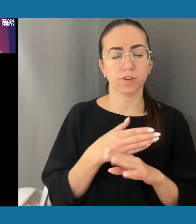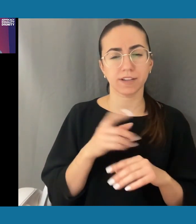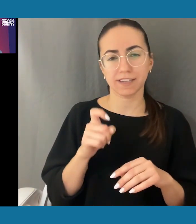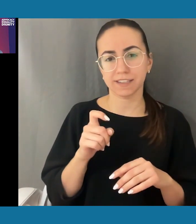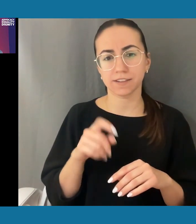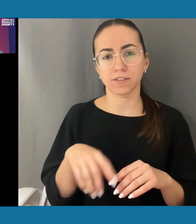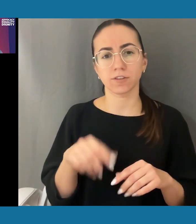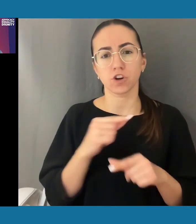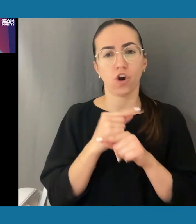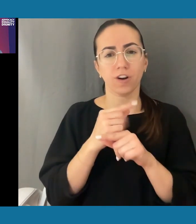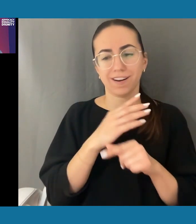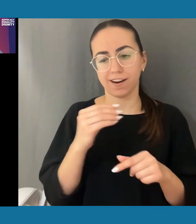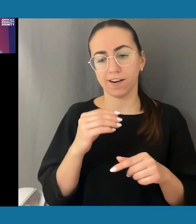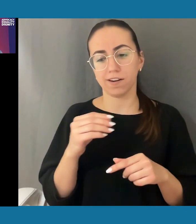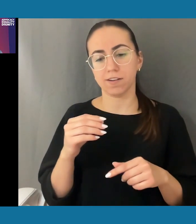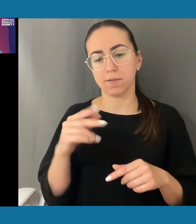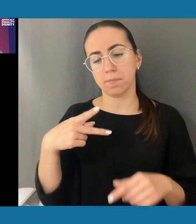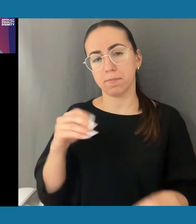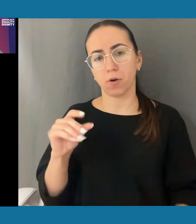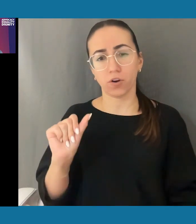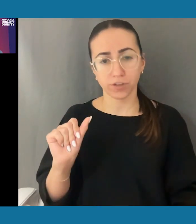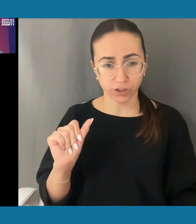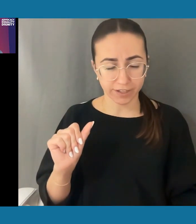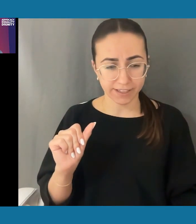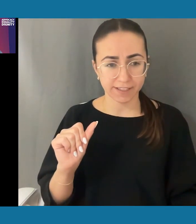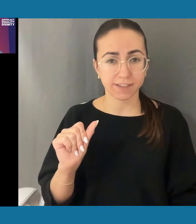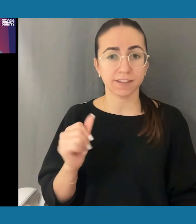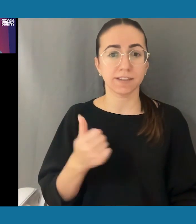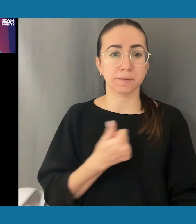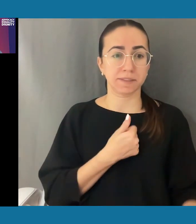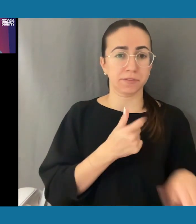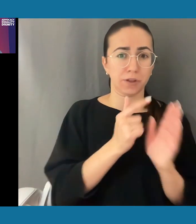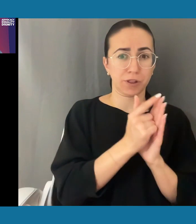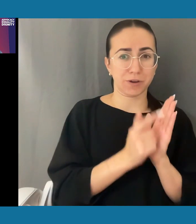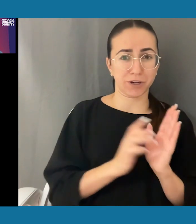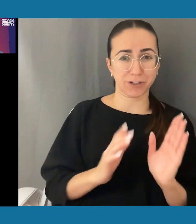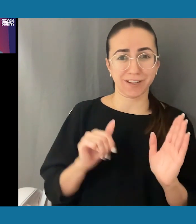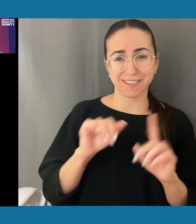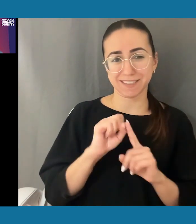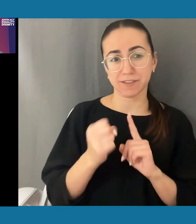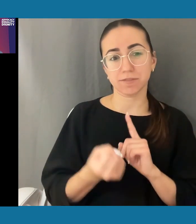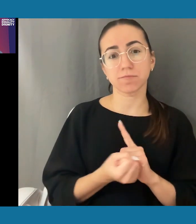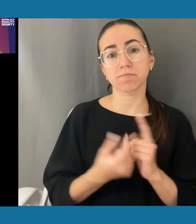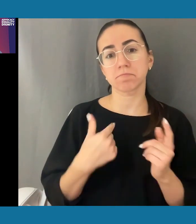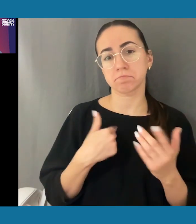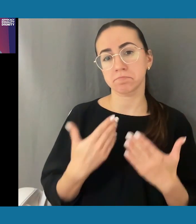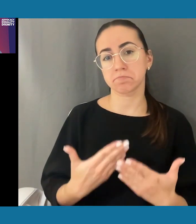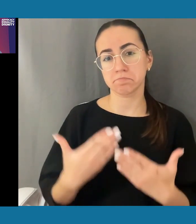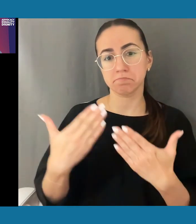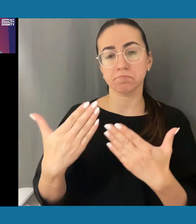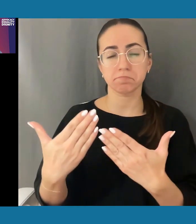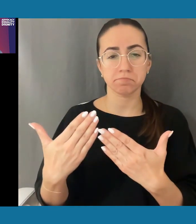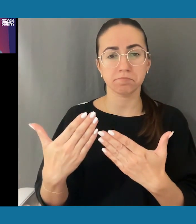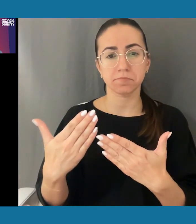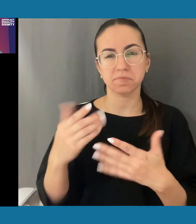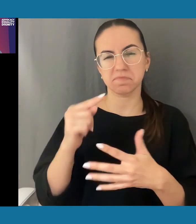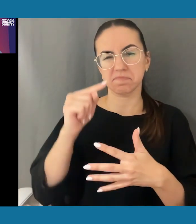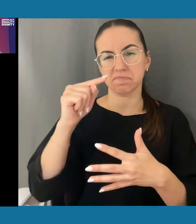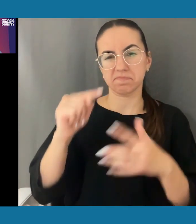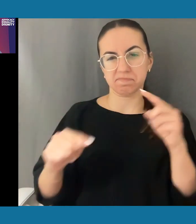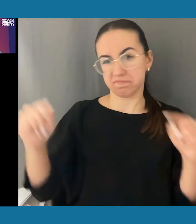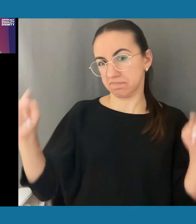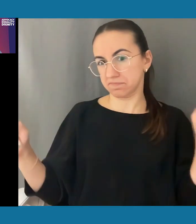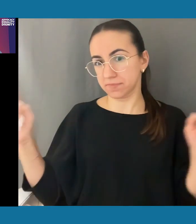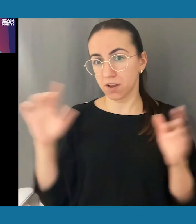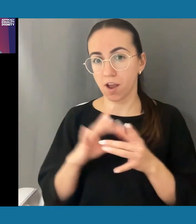power of attorney, as a lawyer in this scenario, I might recommend kind of a suite of options, and they